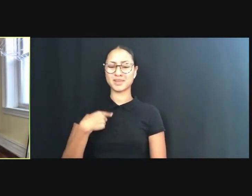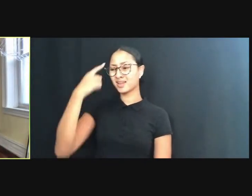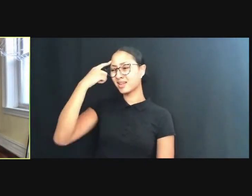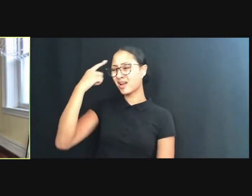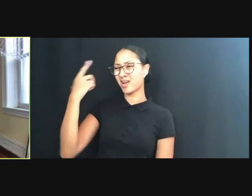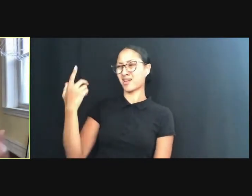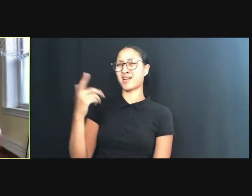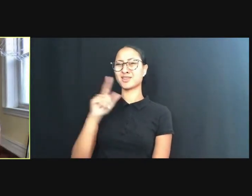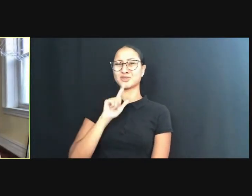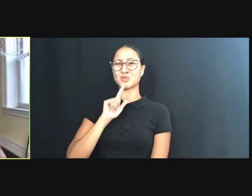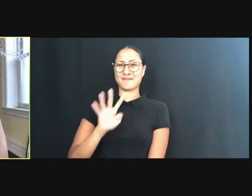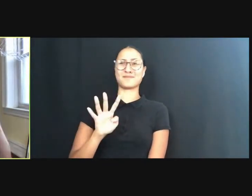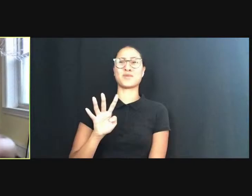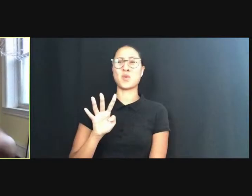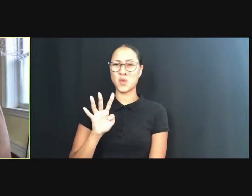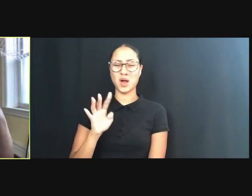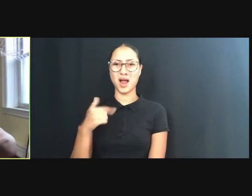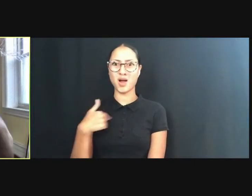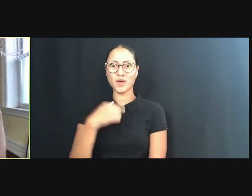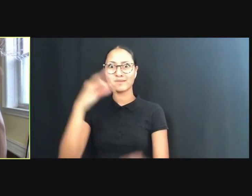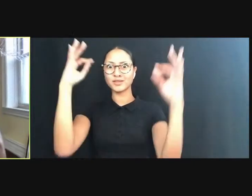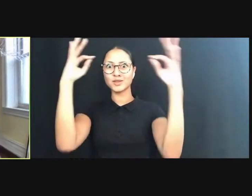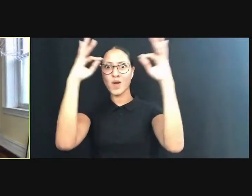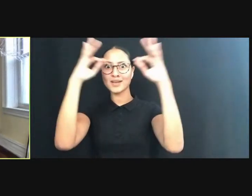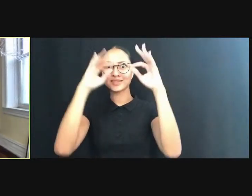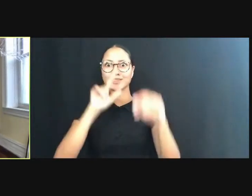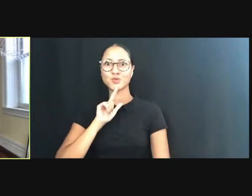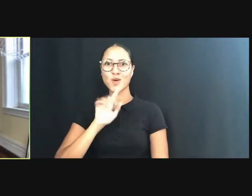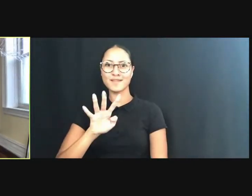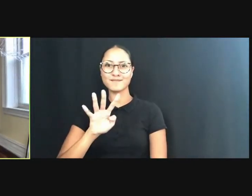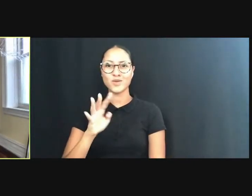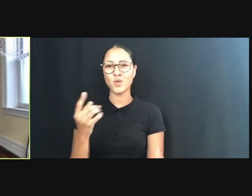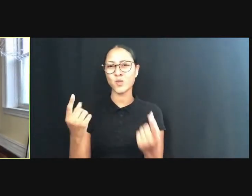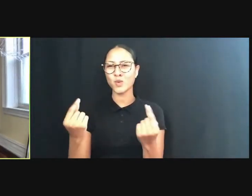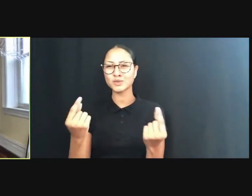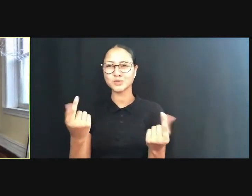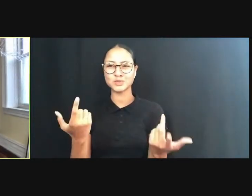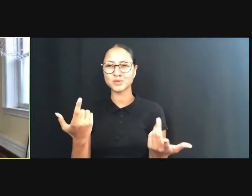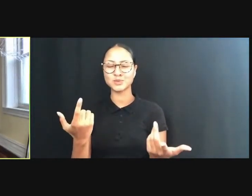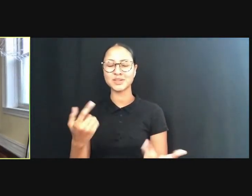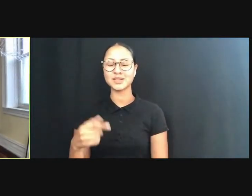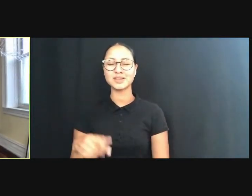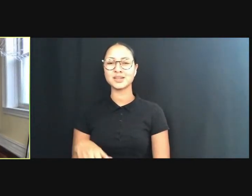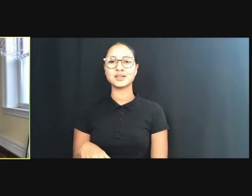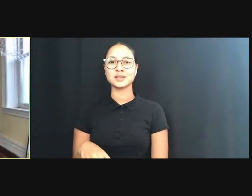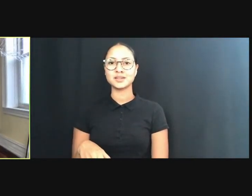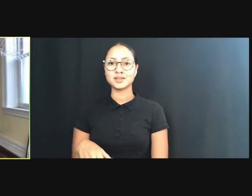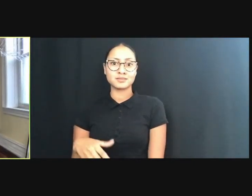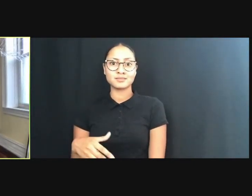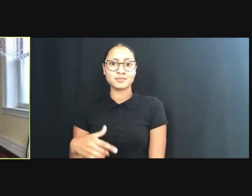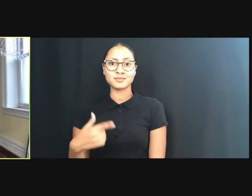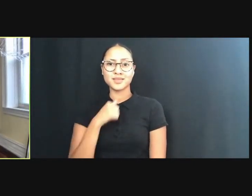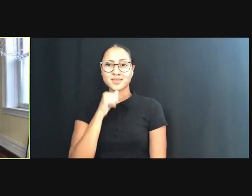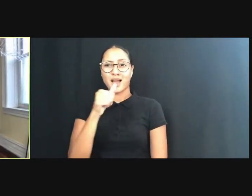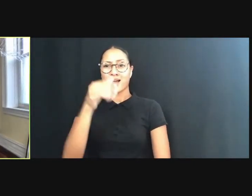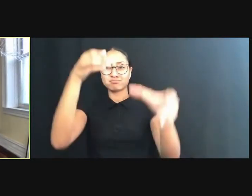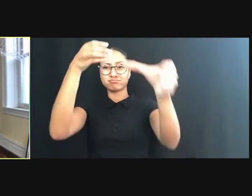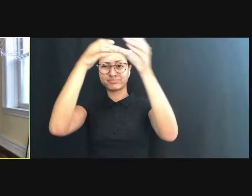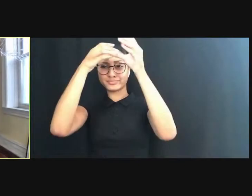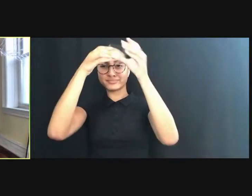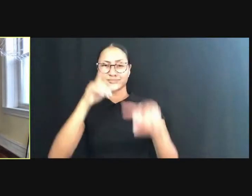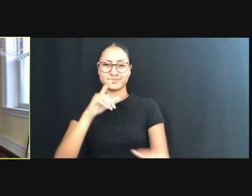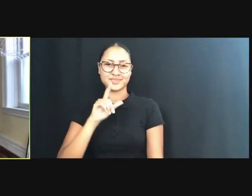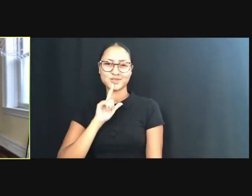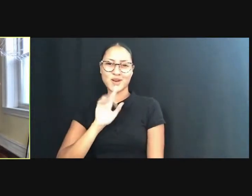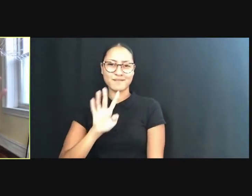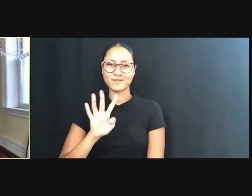about at 24? Like, what is you really smacking down on the dance floor about at 24? And like, there's one thing